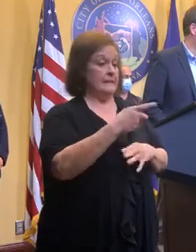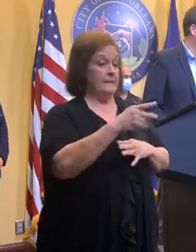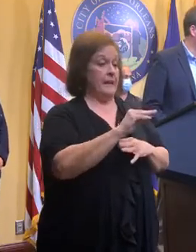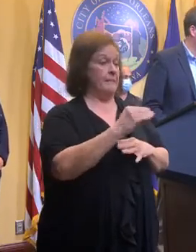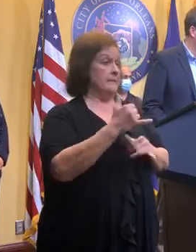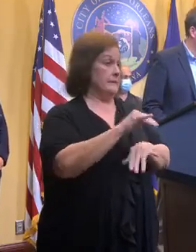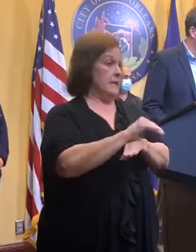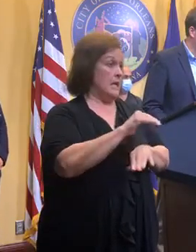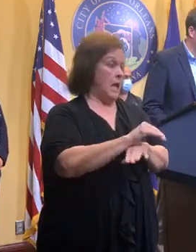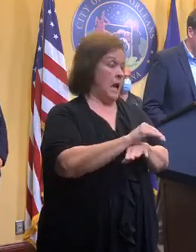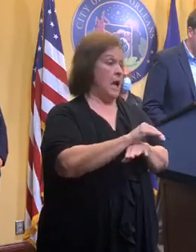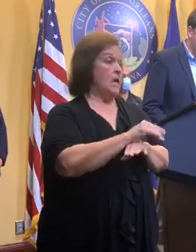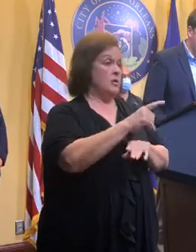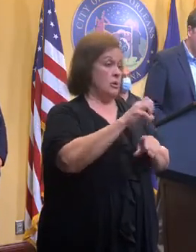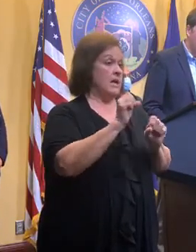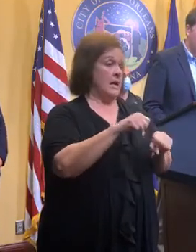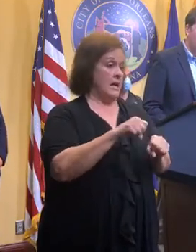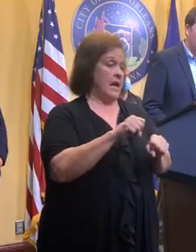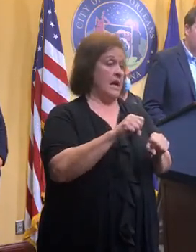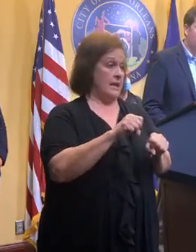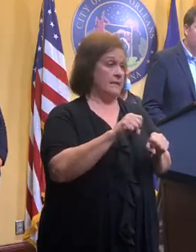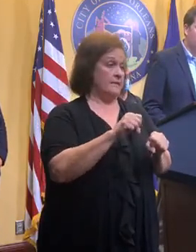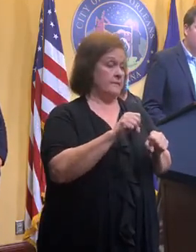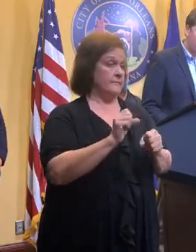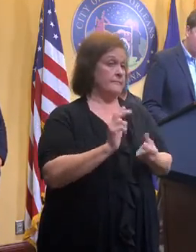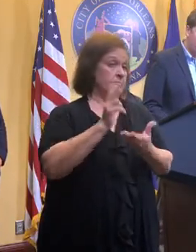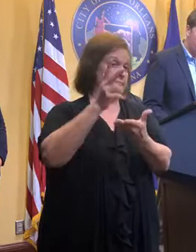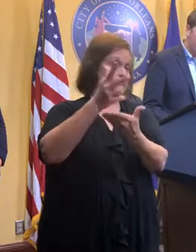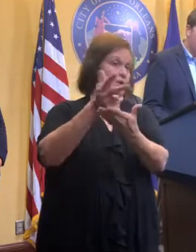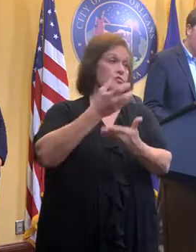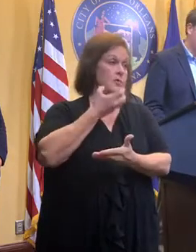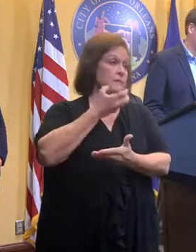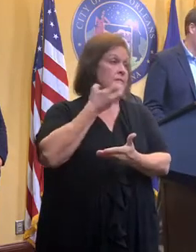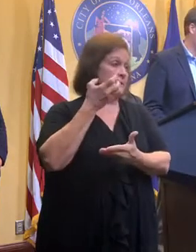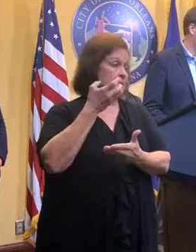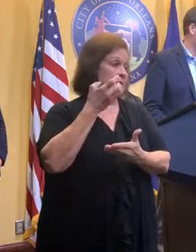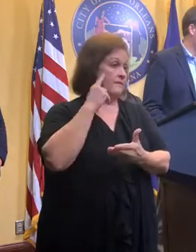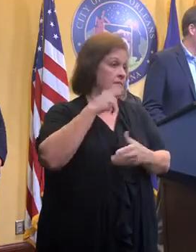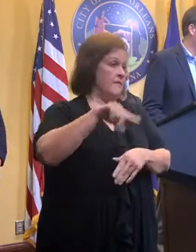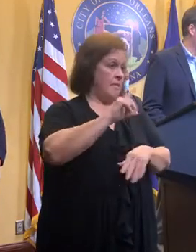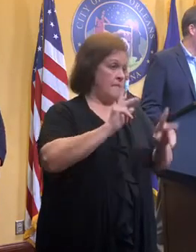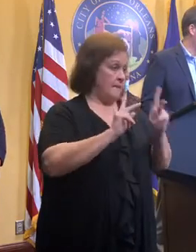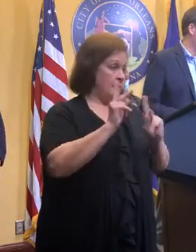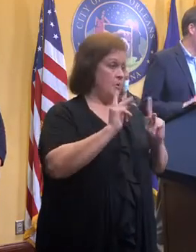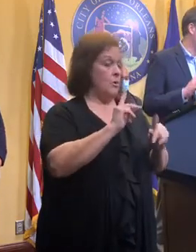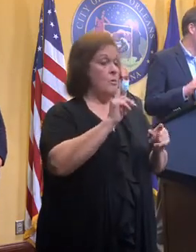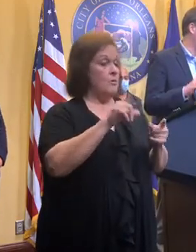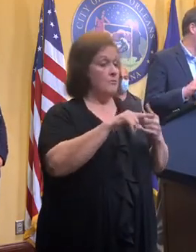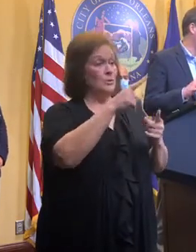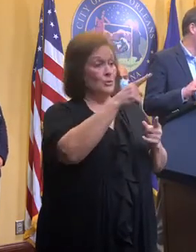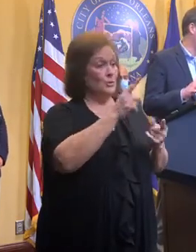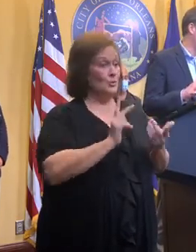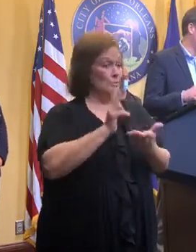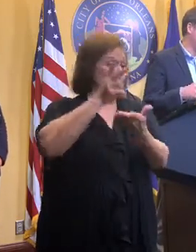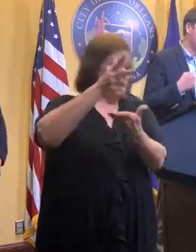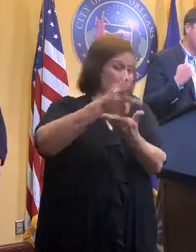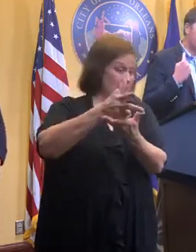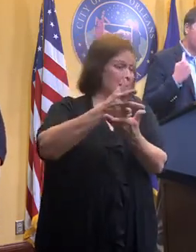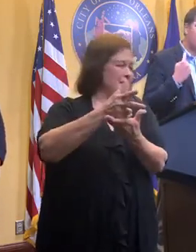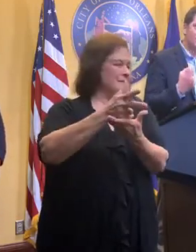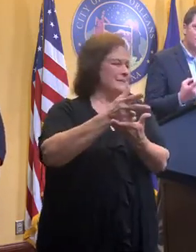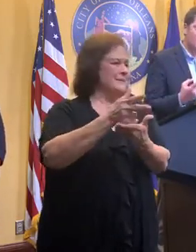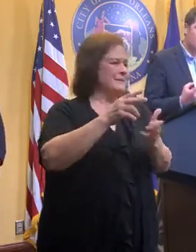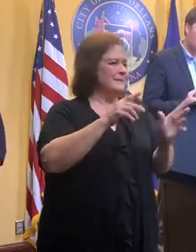p.m. tonight, neutral ground parking will be okay for residents. Just when you drive up onto the neutral ground,